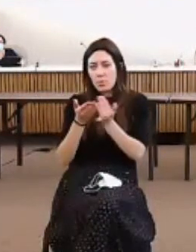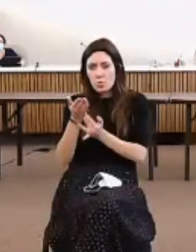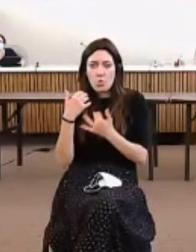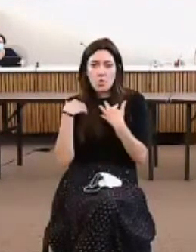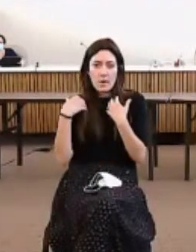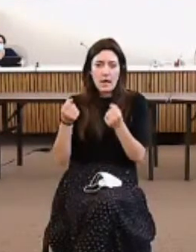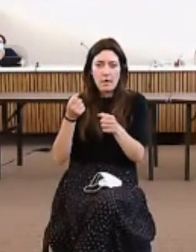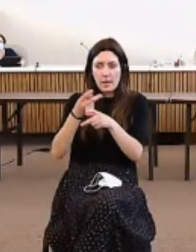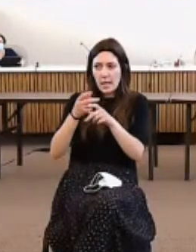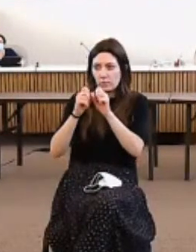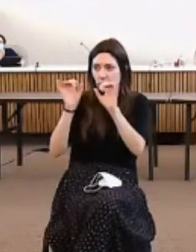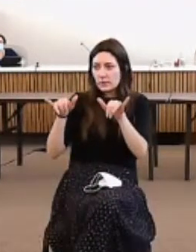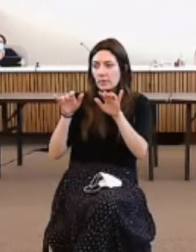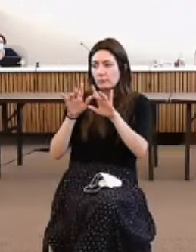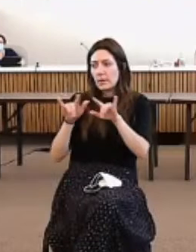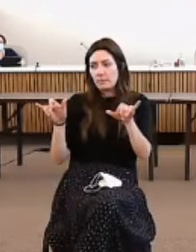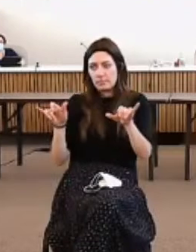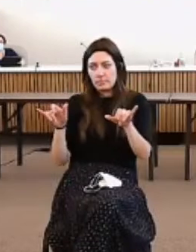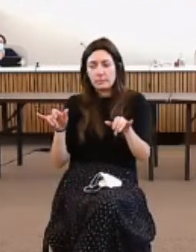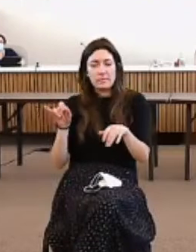systems as they need it.